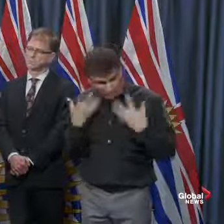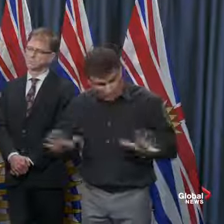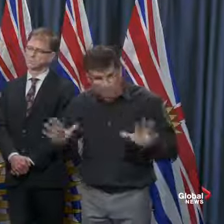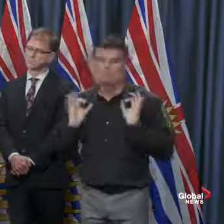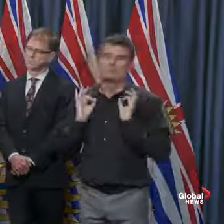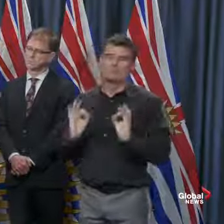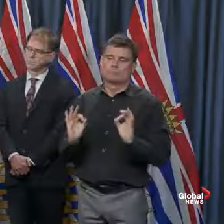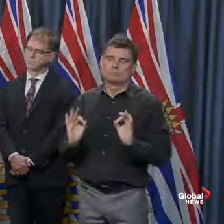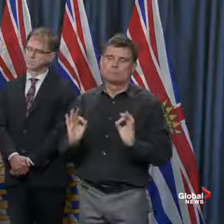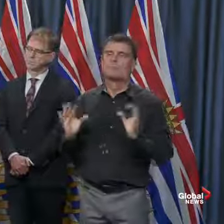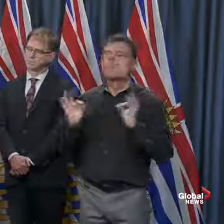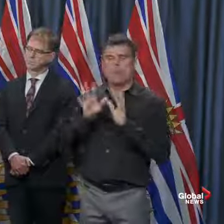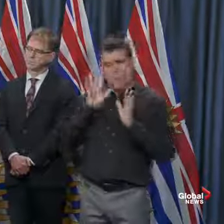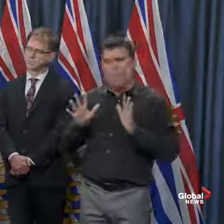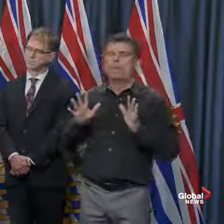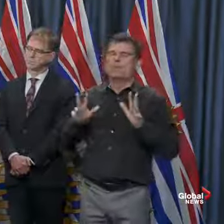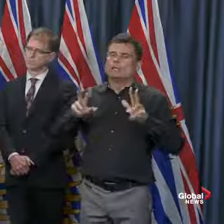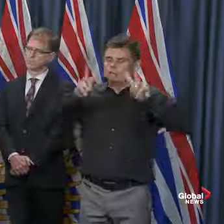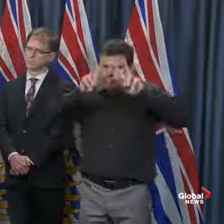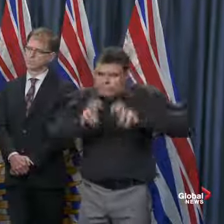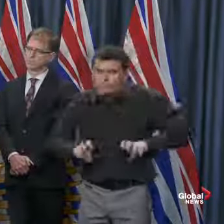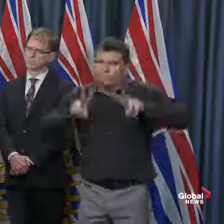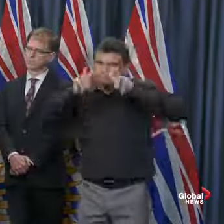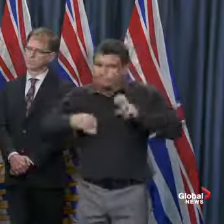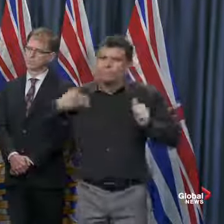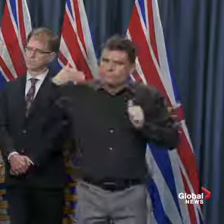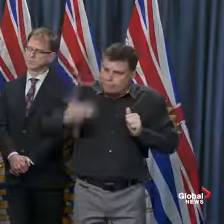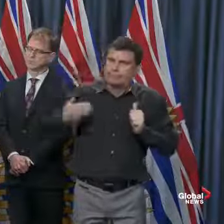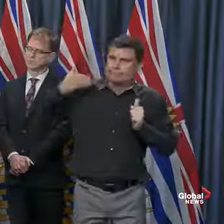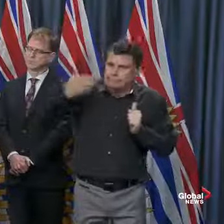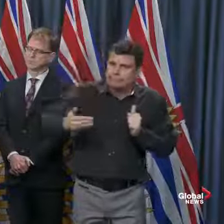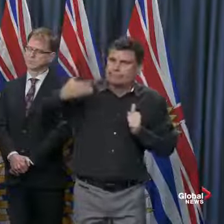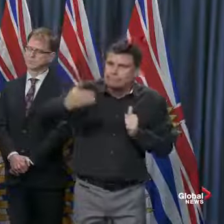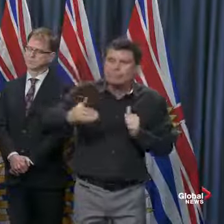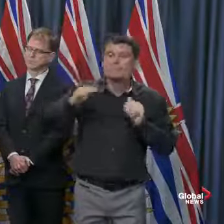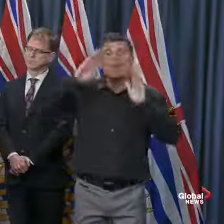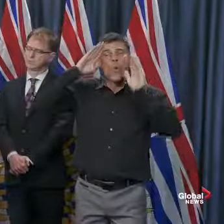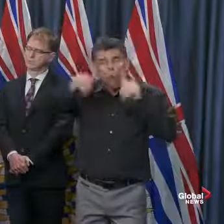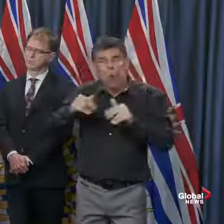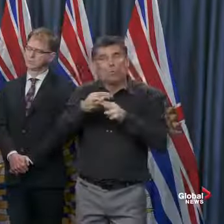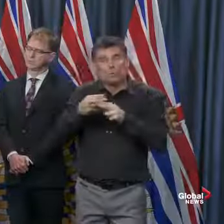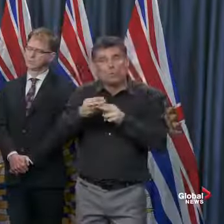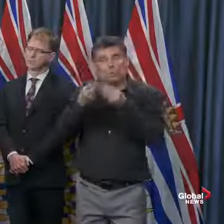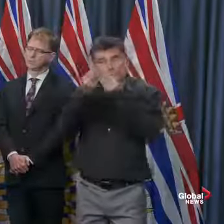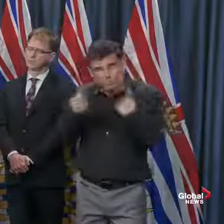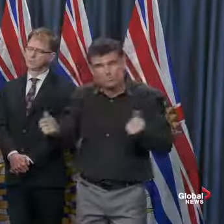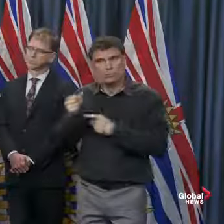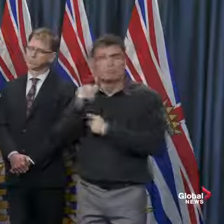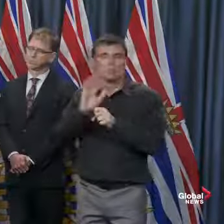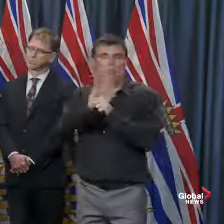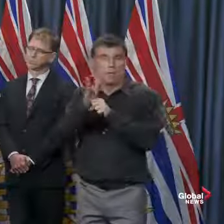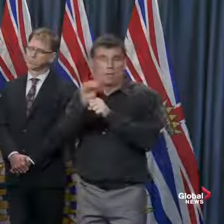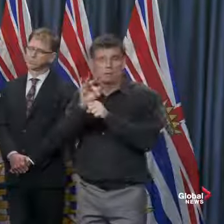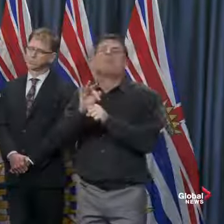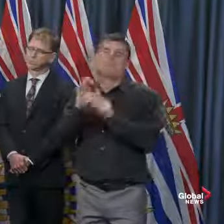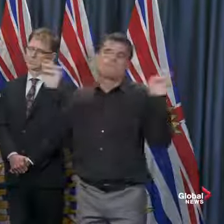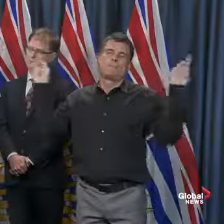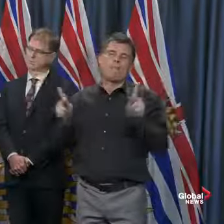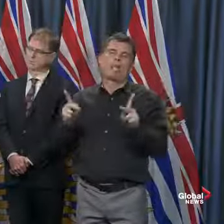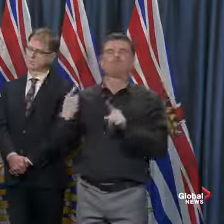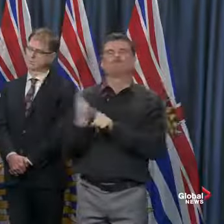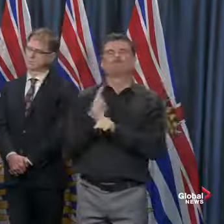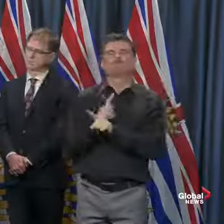and getting things going again as soon as we can. But right now we need to take these extra precautions, and so I would encourage people,